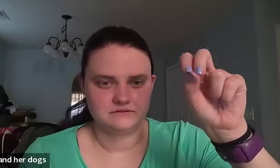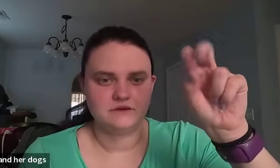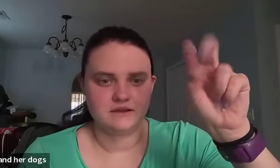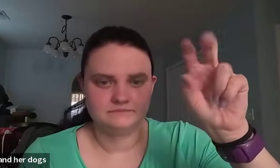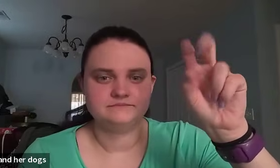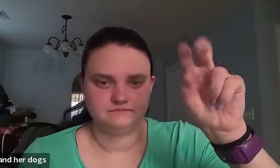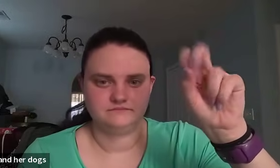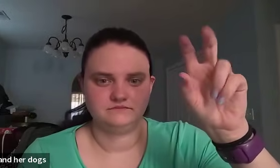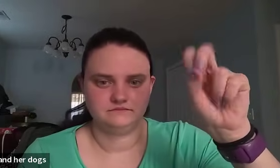Okay.